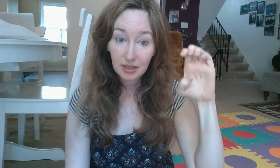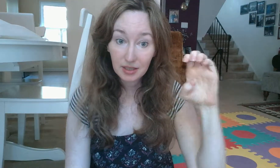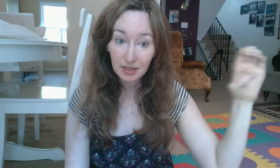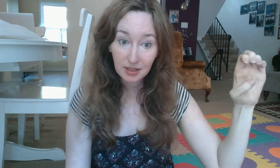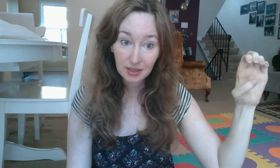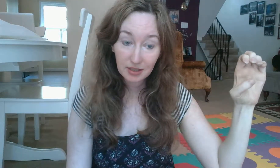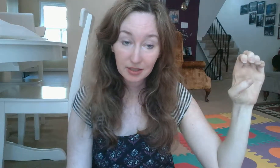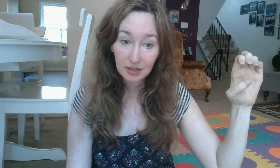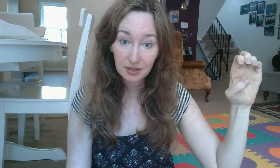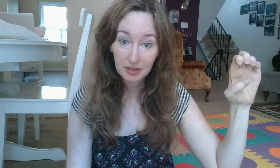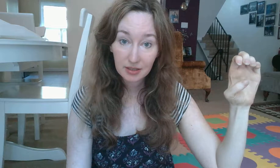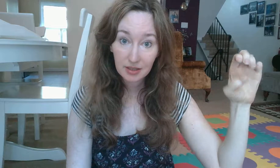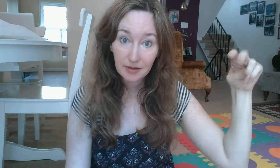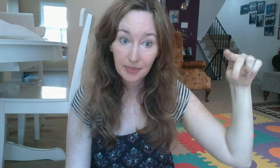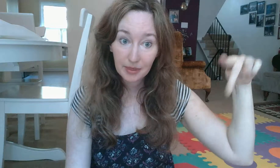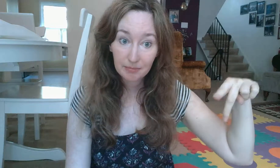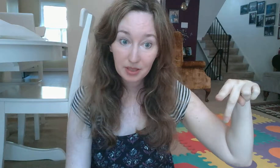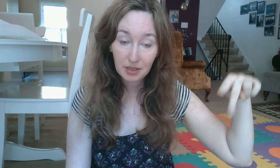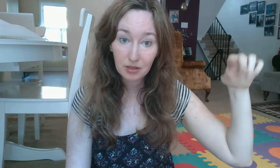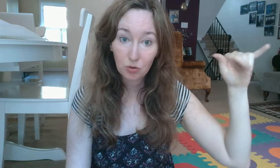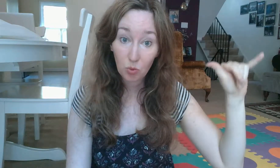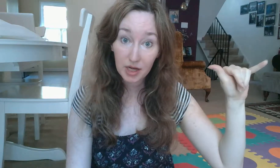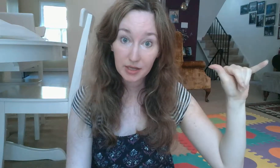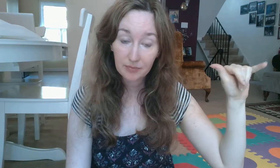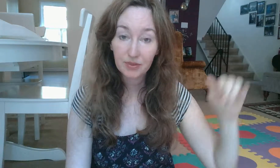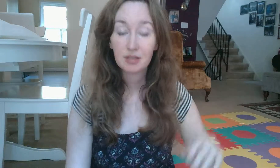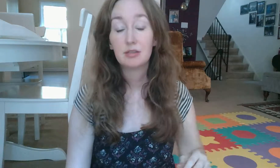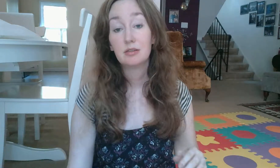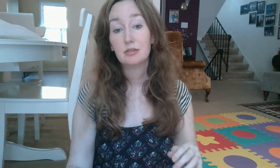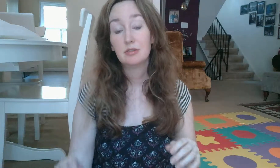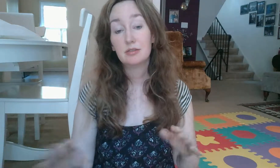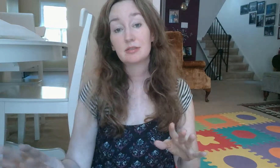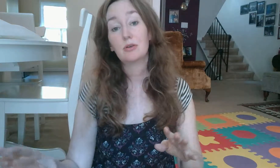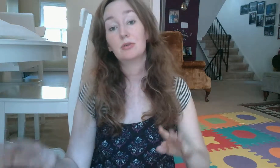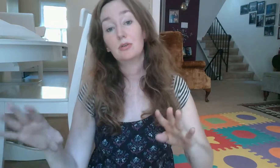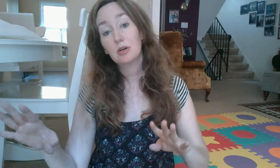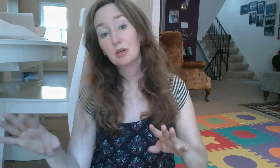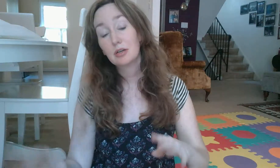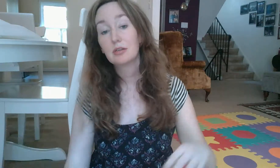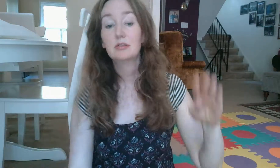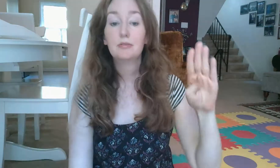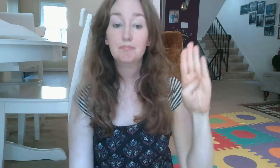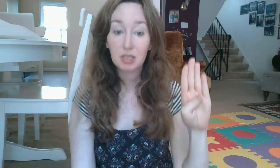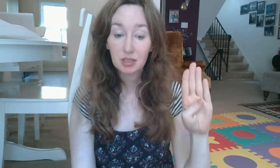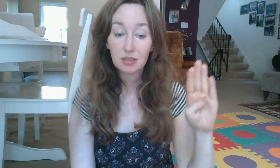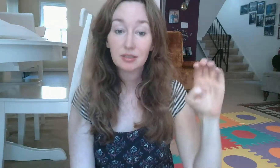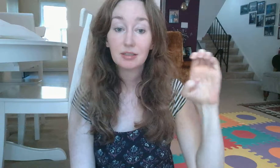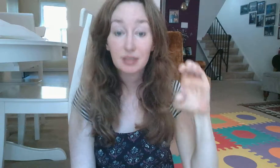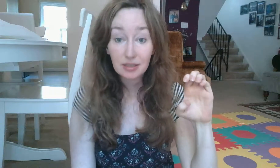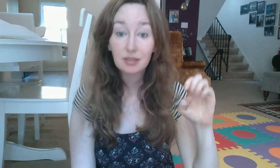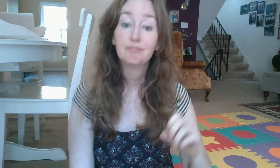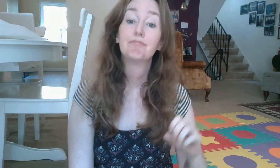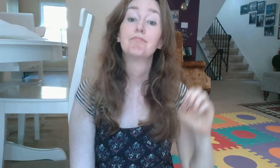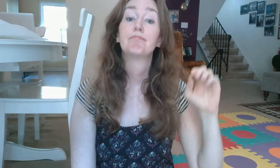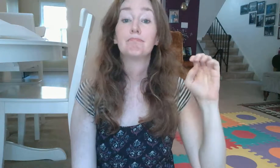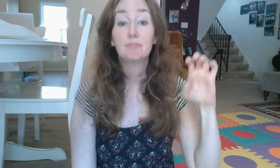E, E, P, Y. So you could do B, E,